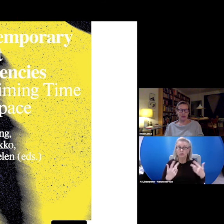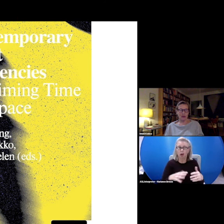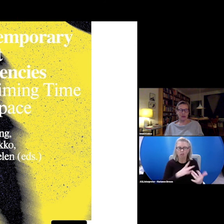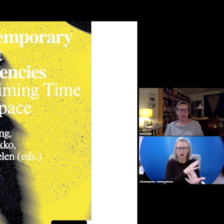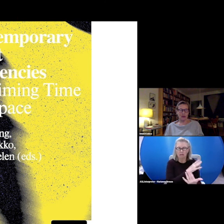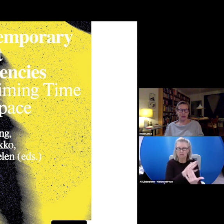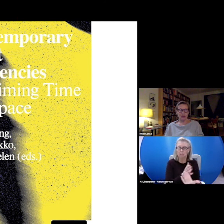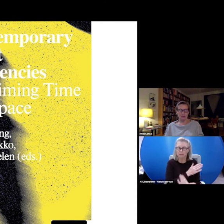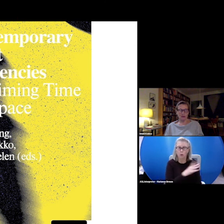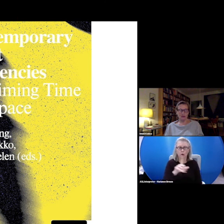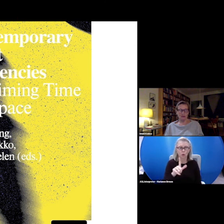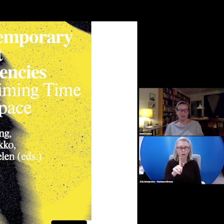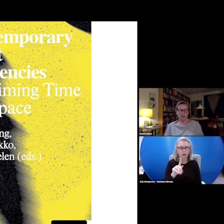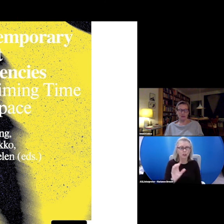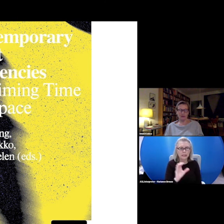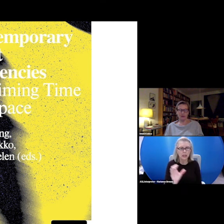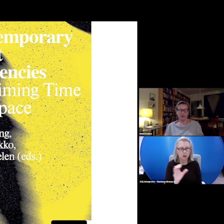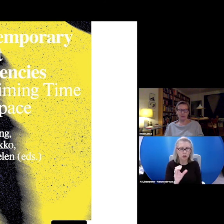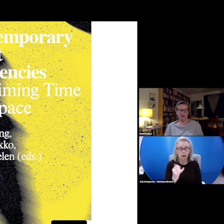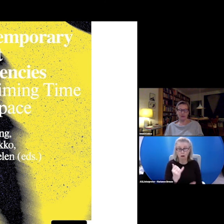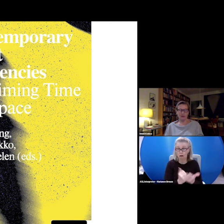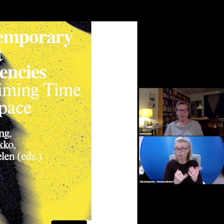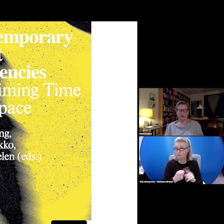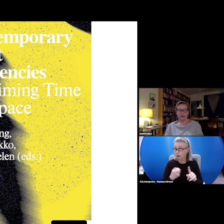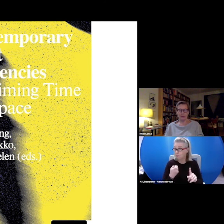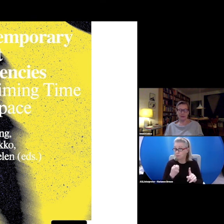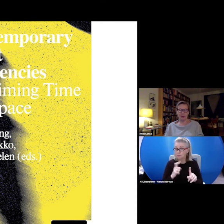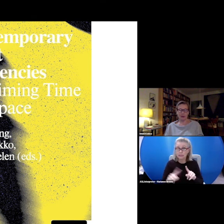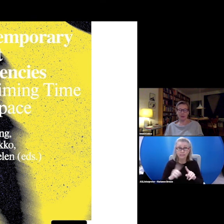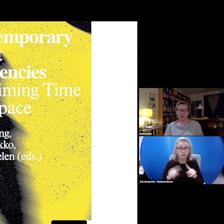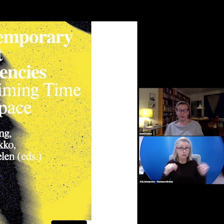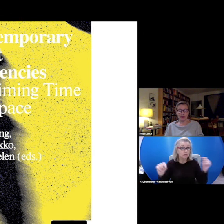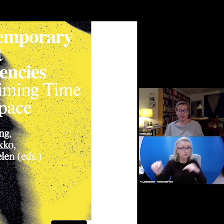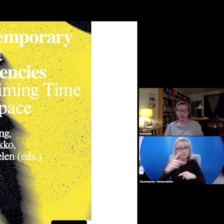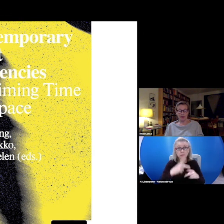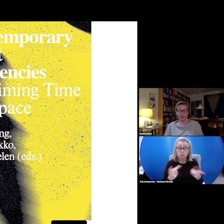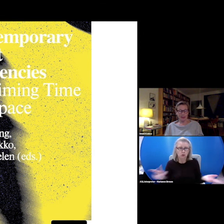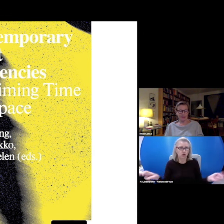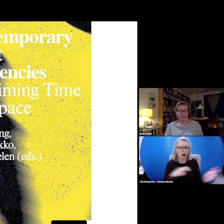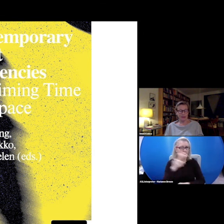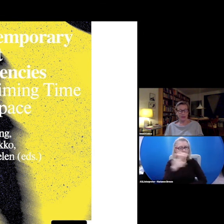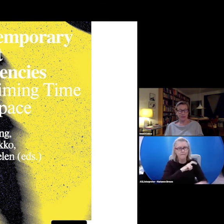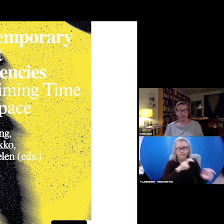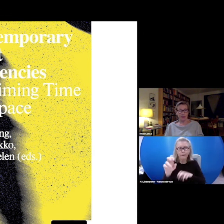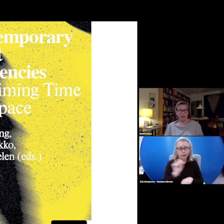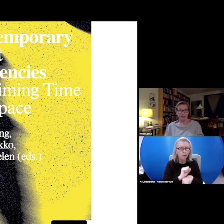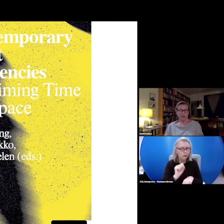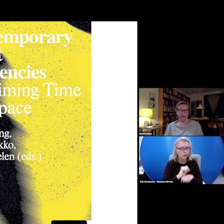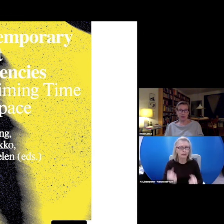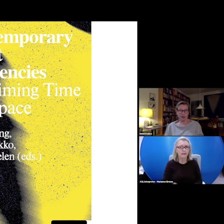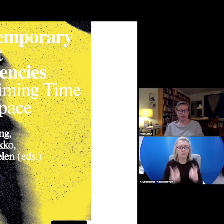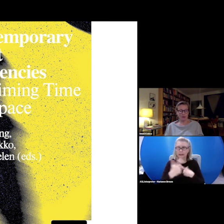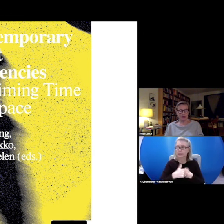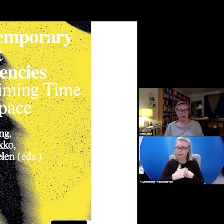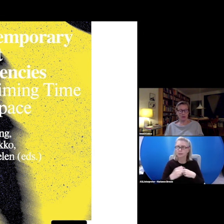century, in which artists from different fields traveled, worked, and spent time in